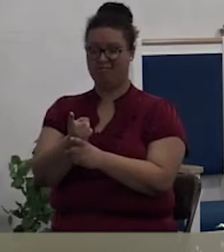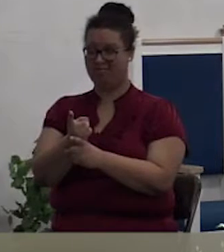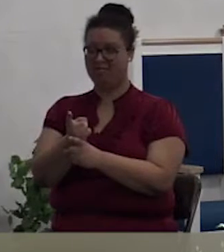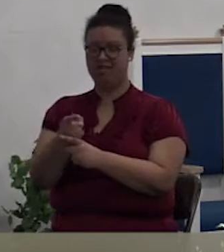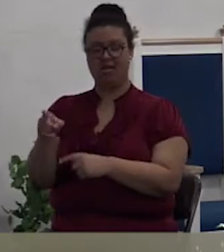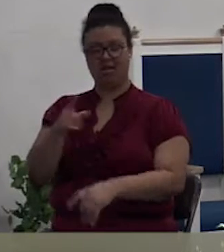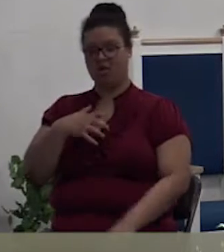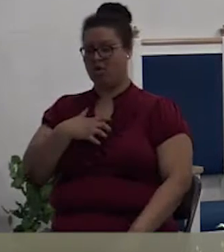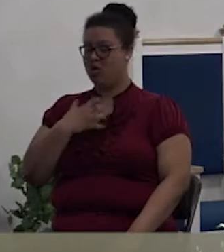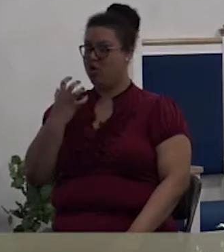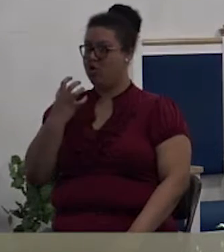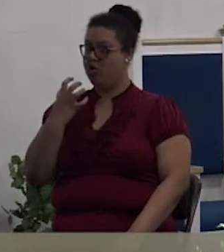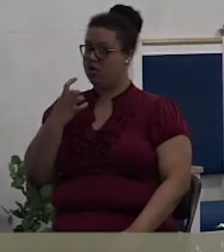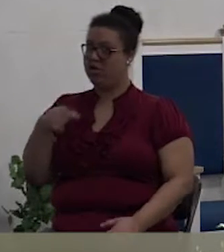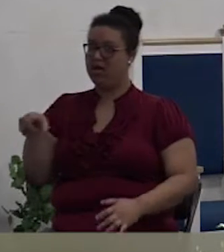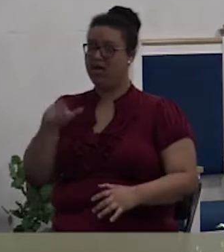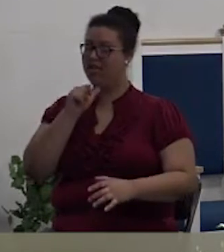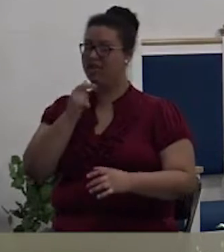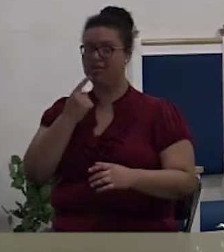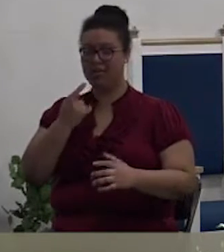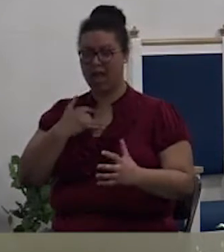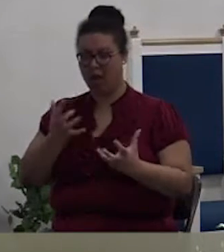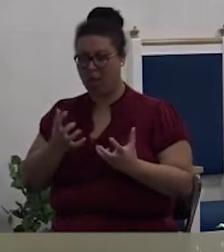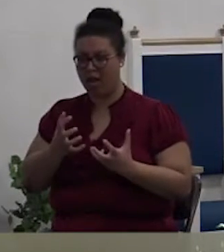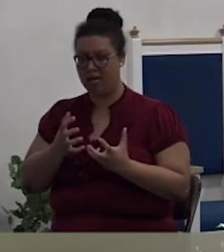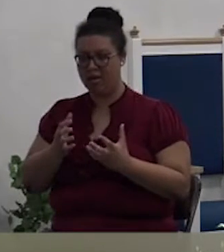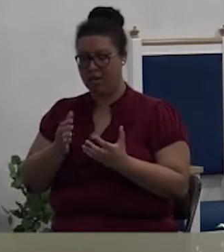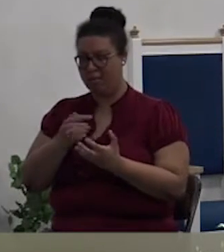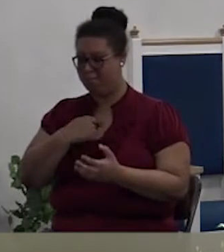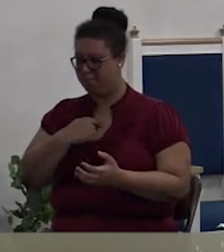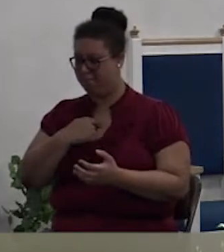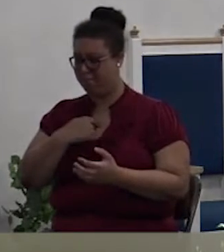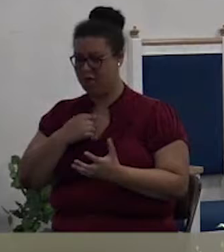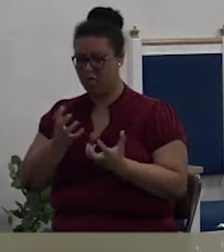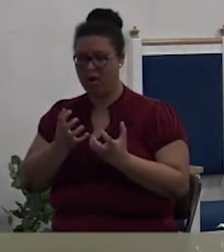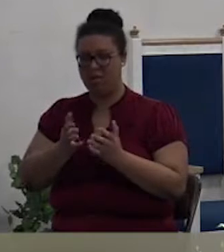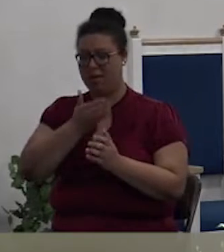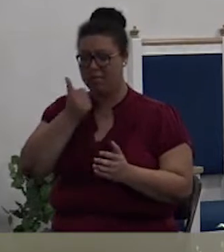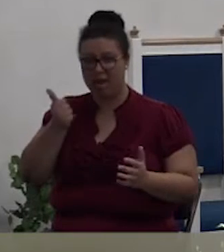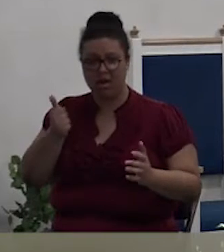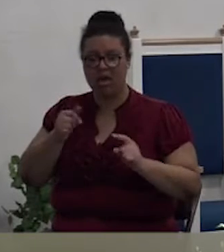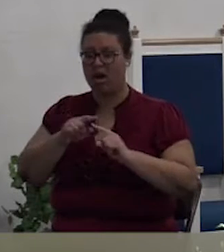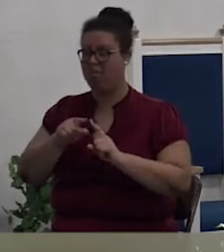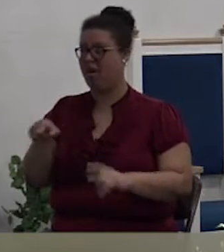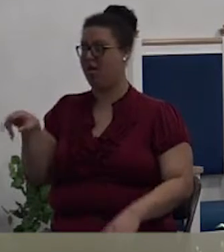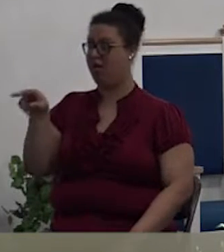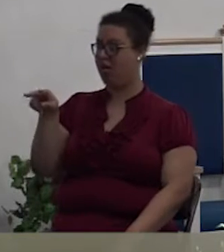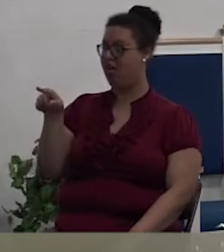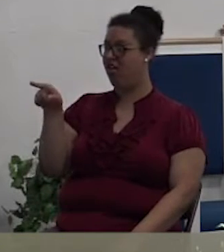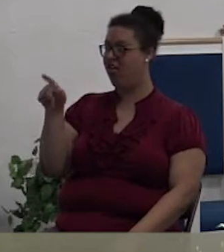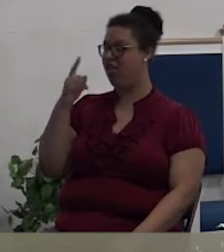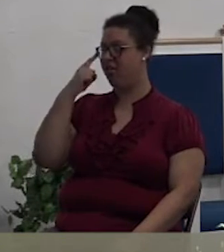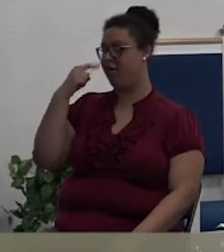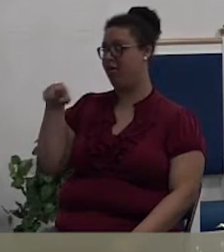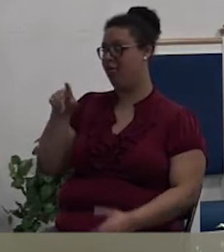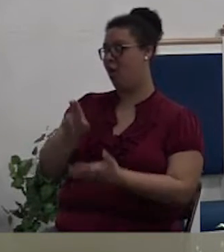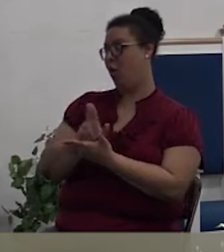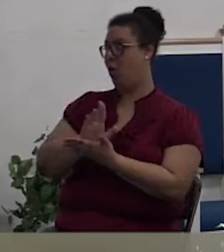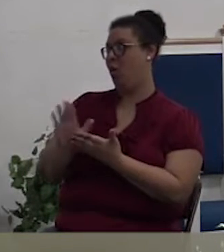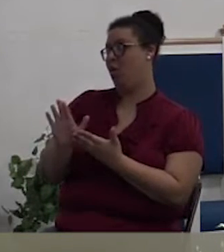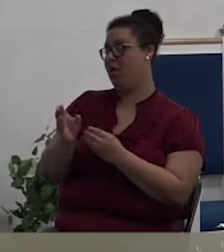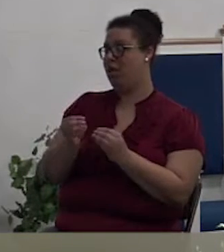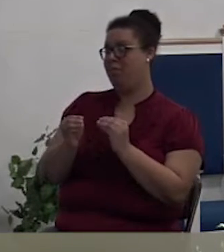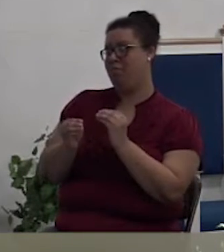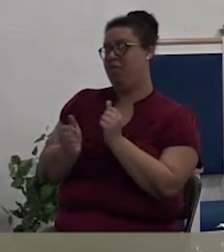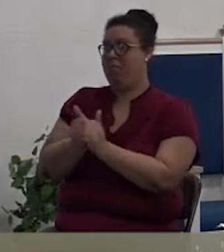They won't say, I want to do better. They say, oh, look at them. They think they're holier than thou. They